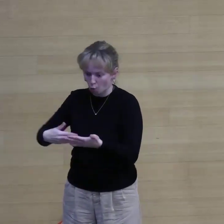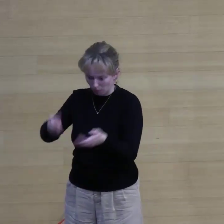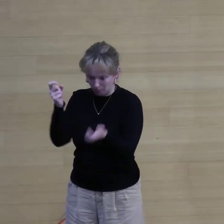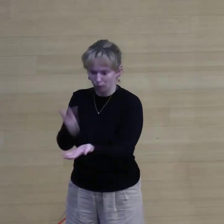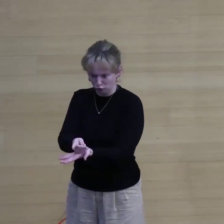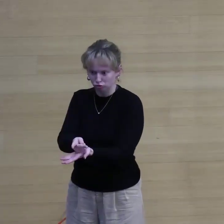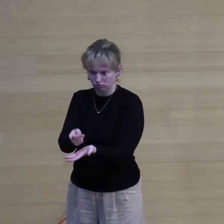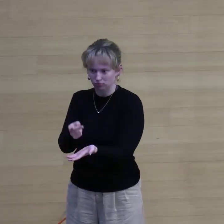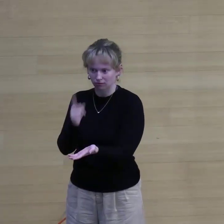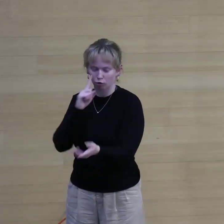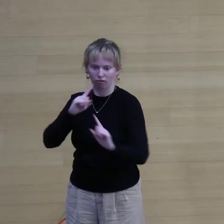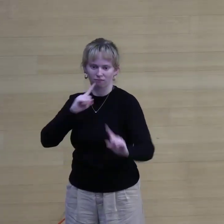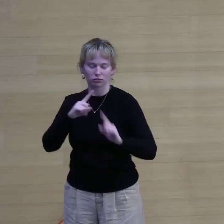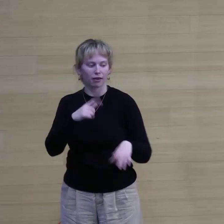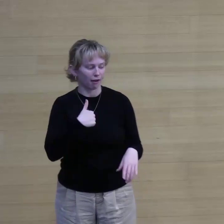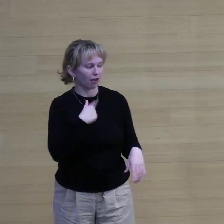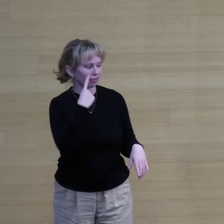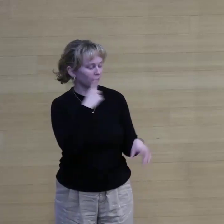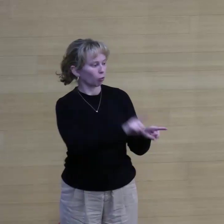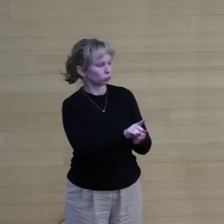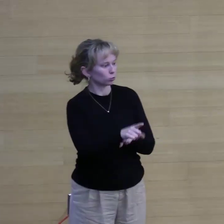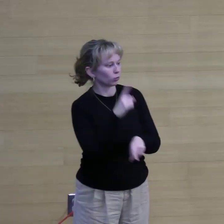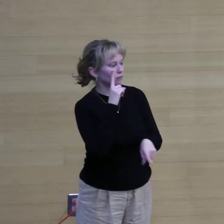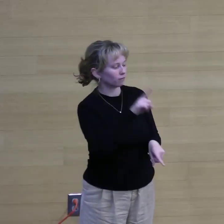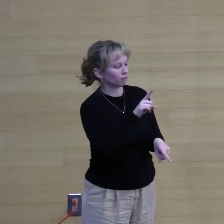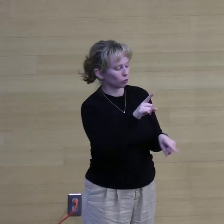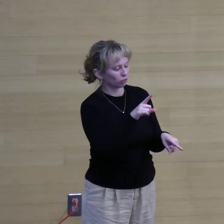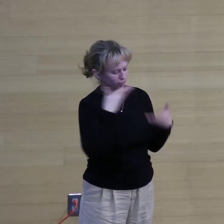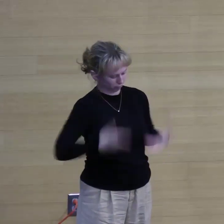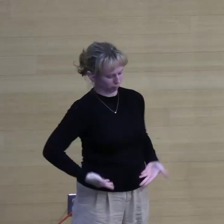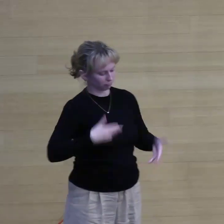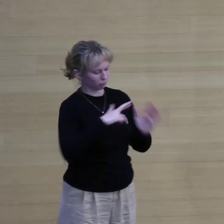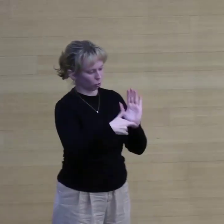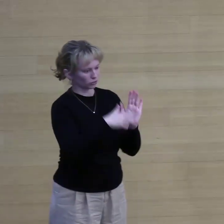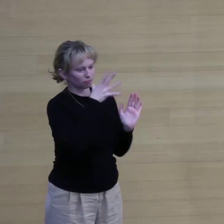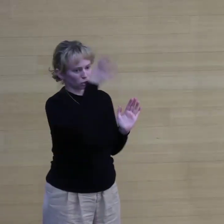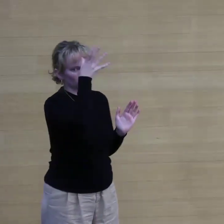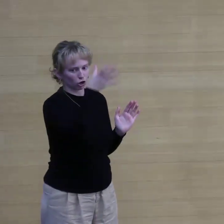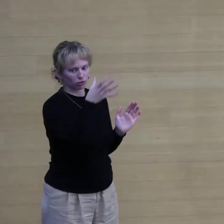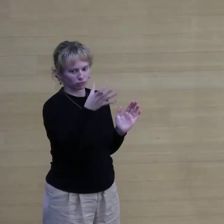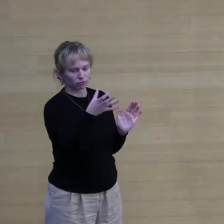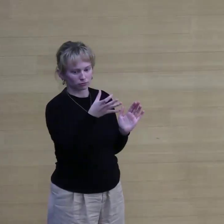that conversation. Well, I think also as a as a parent, also, I find